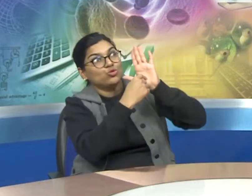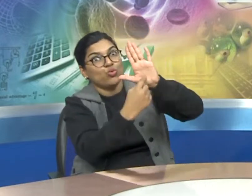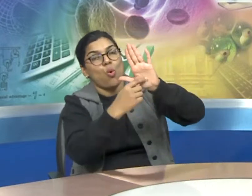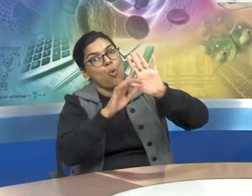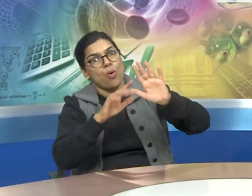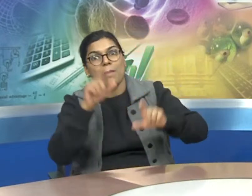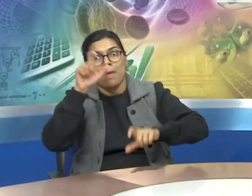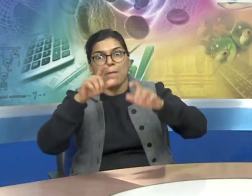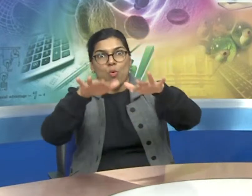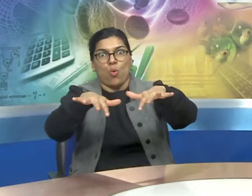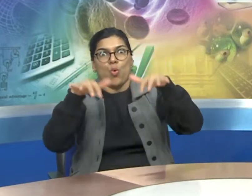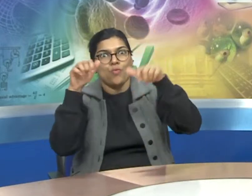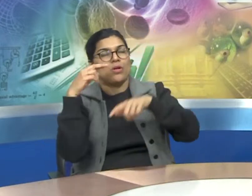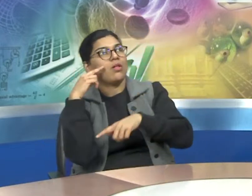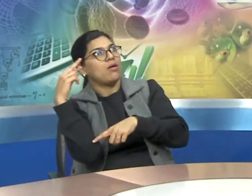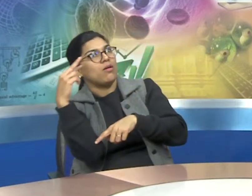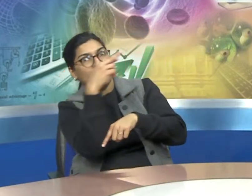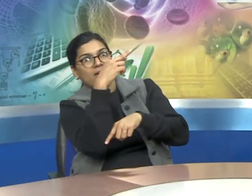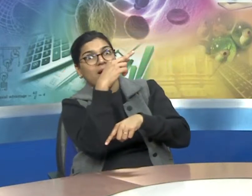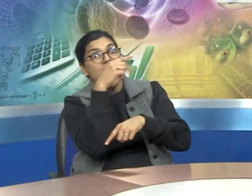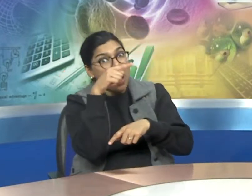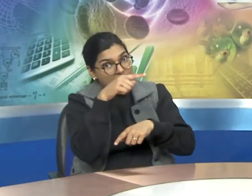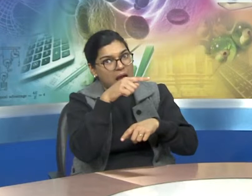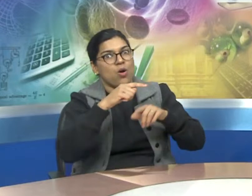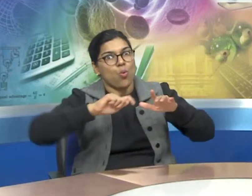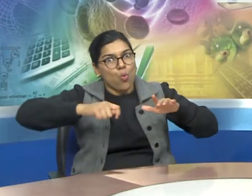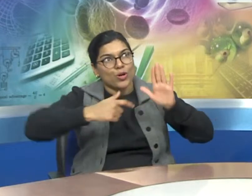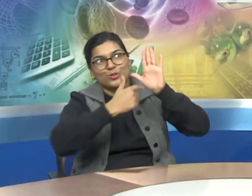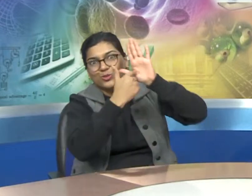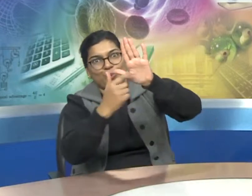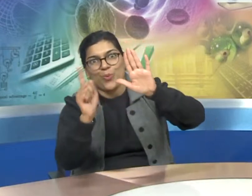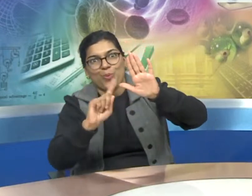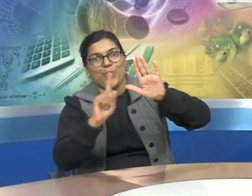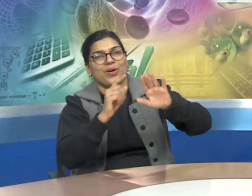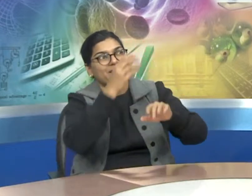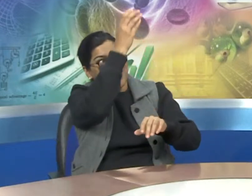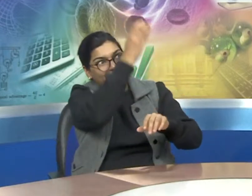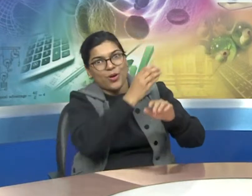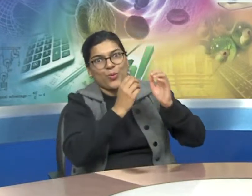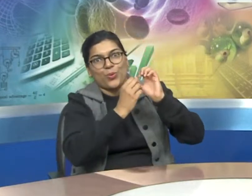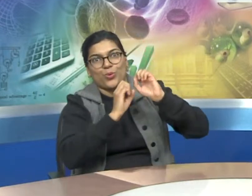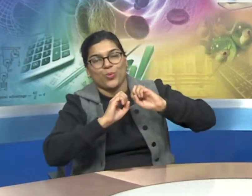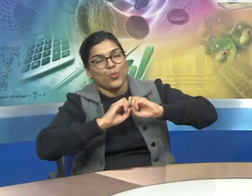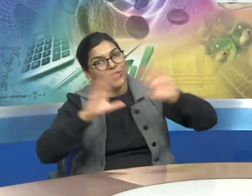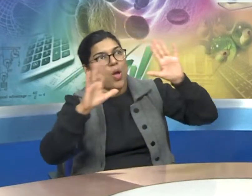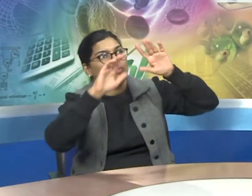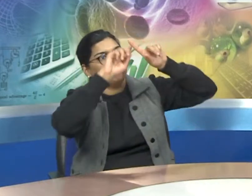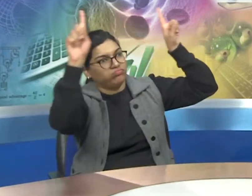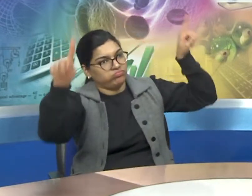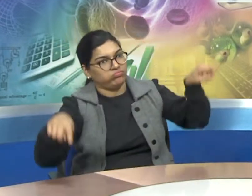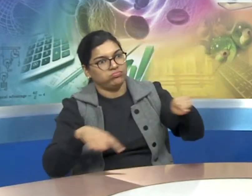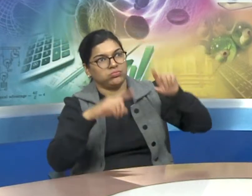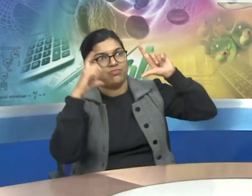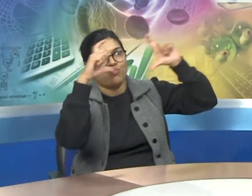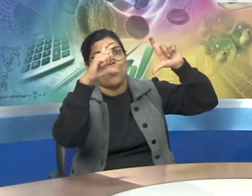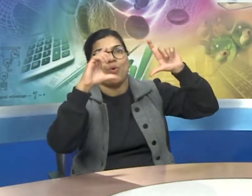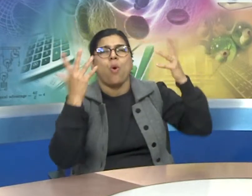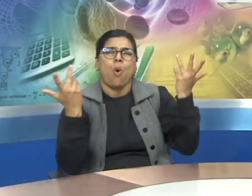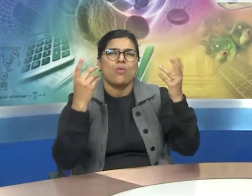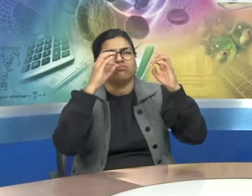F5 is a shortcut key which is used for making the slide in the beginning, from the